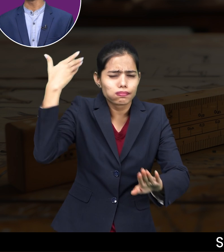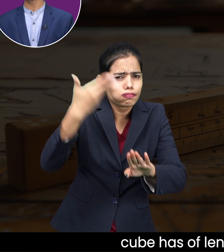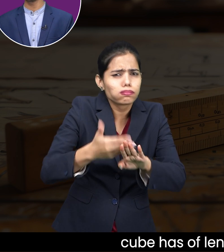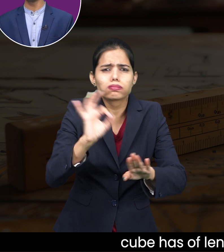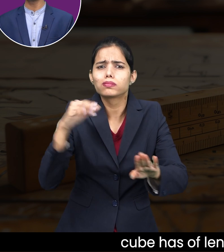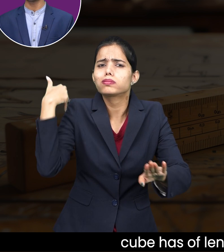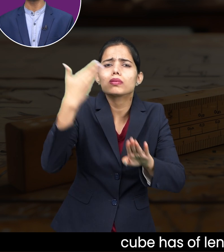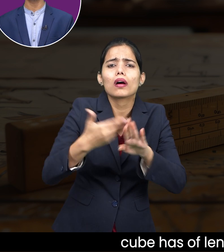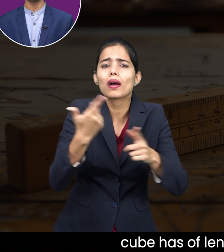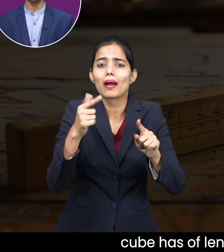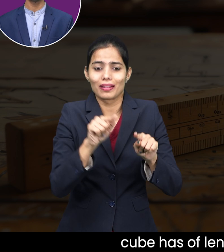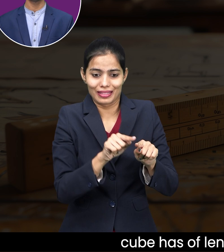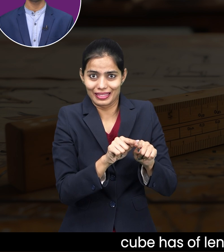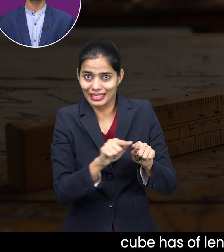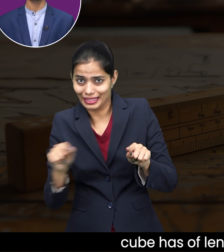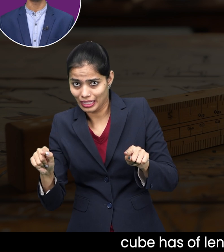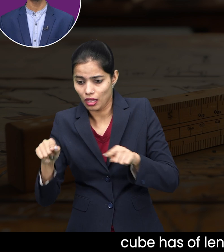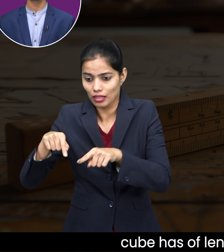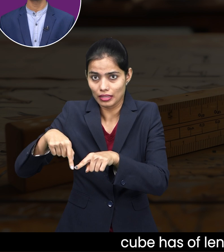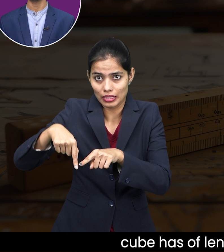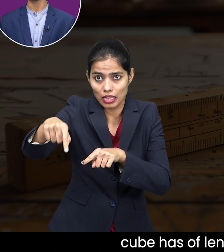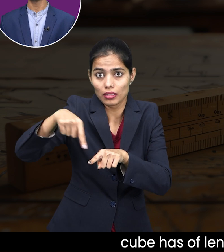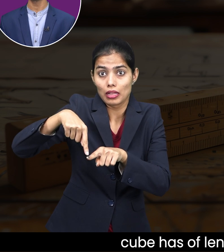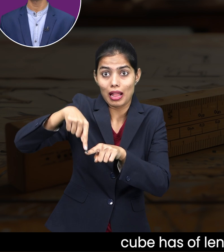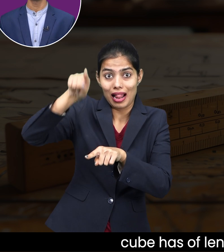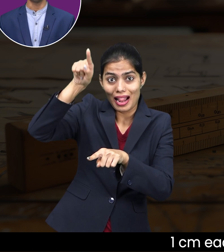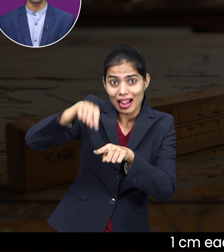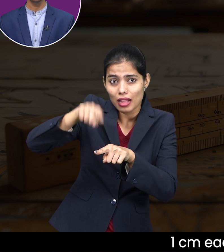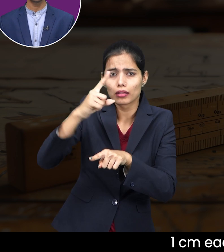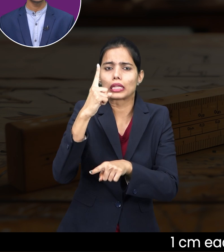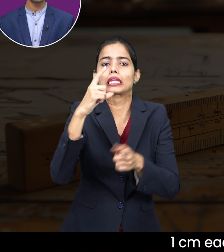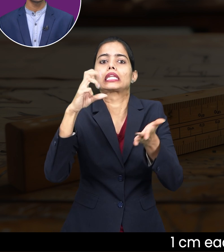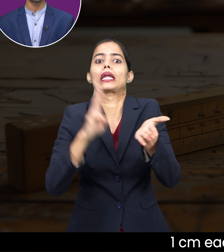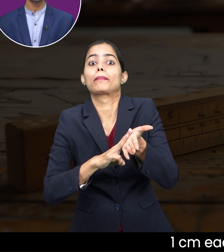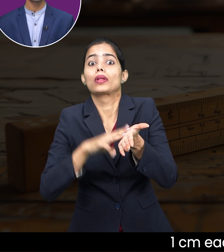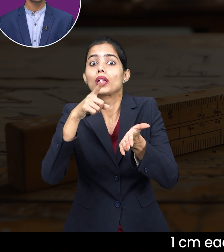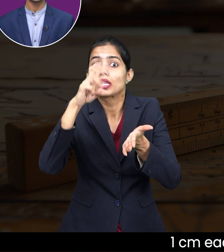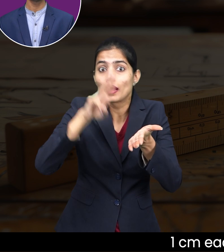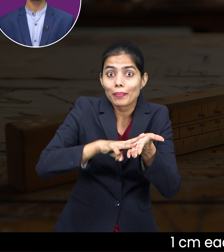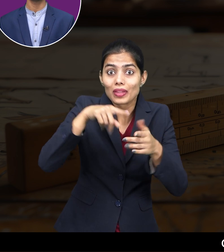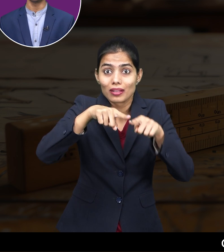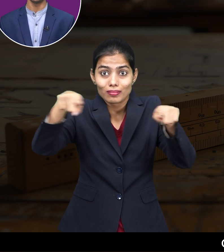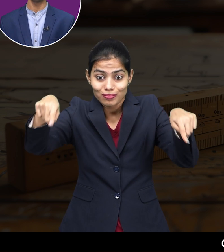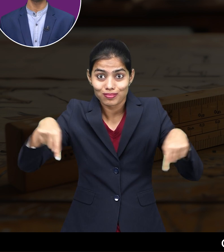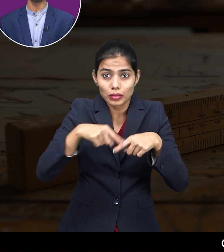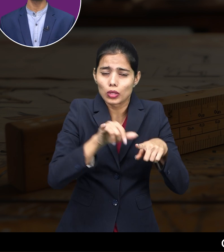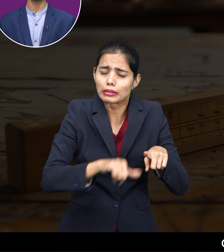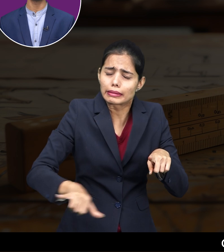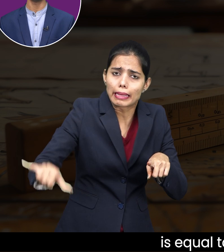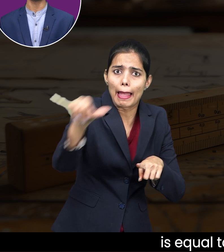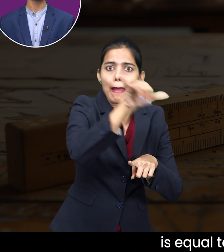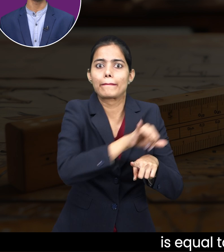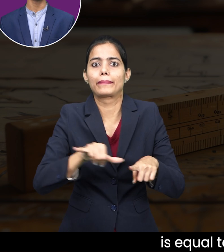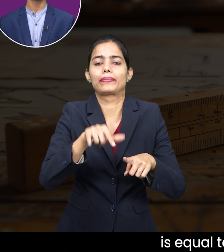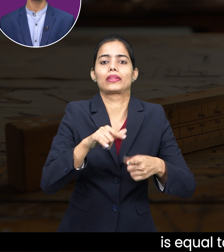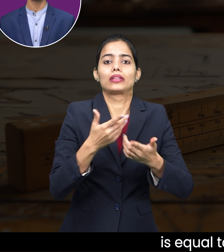Since each cube has of length, breadth, and height 1 centimeter each, the volume of one cube